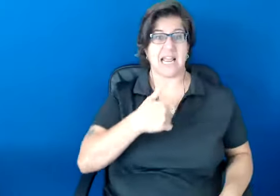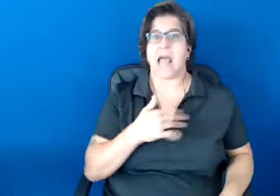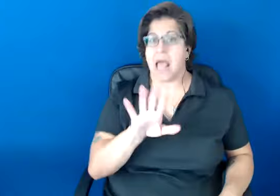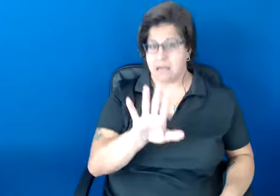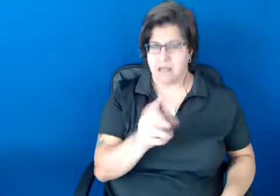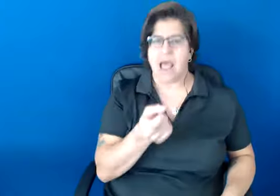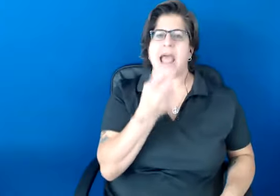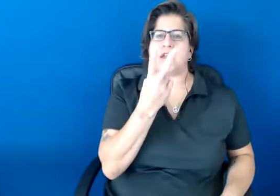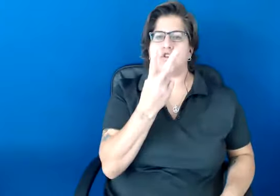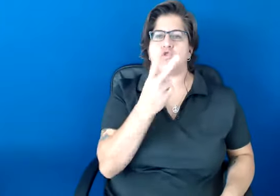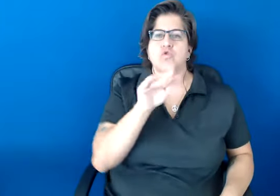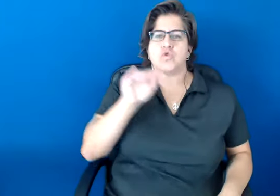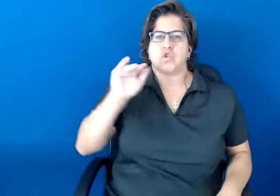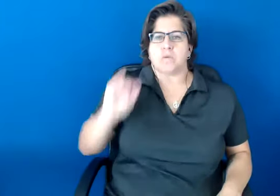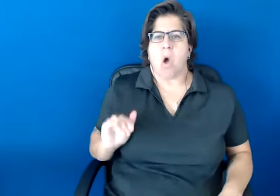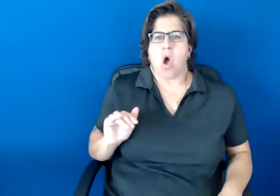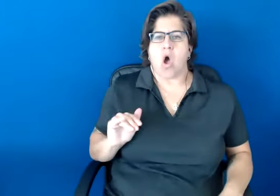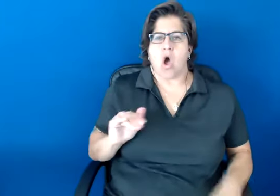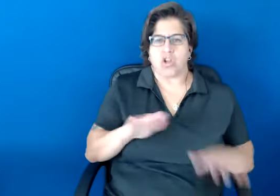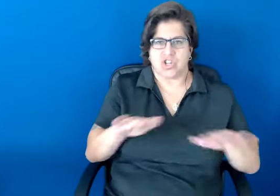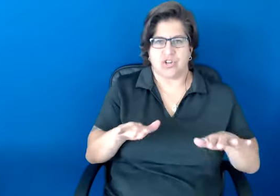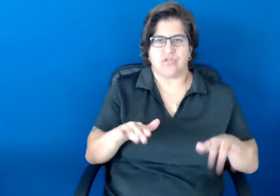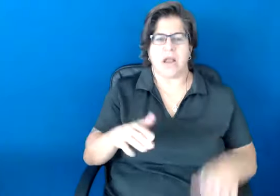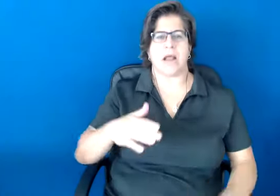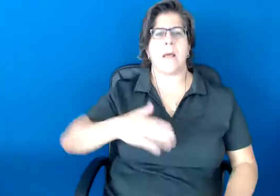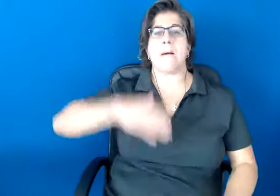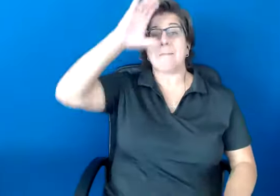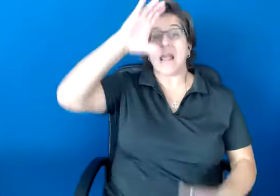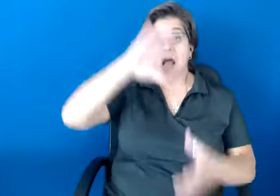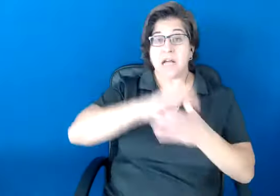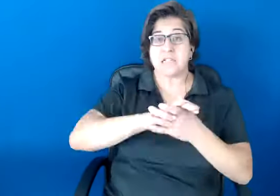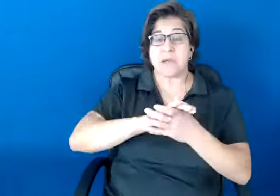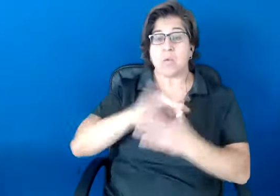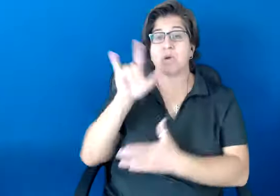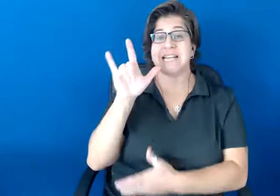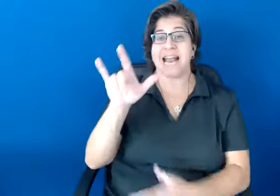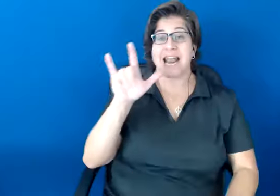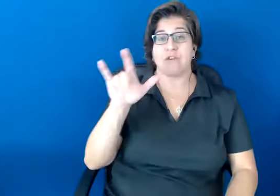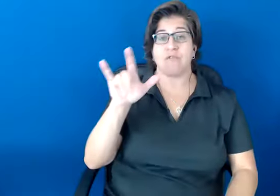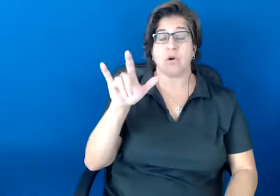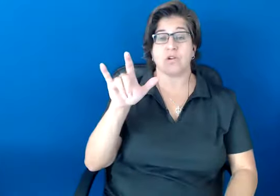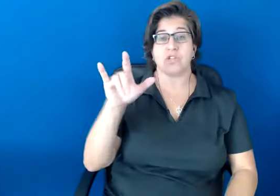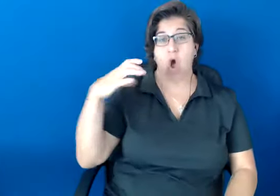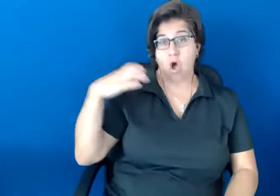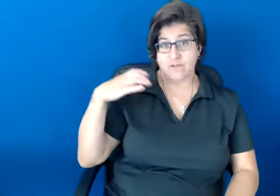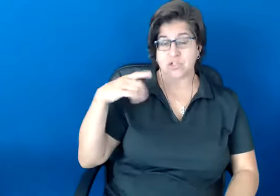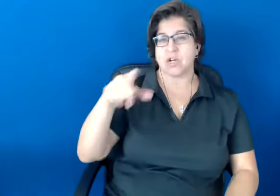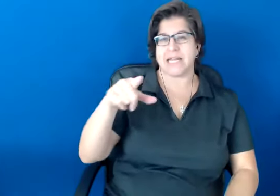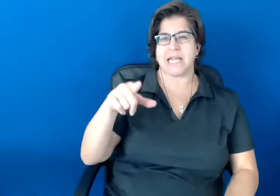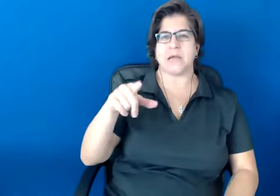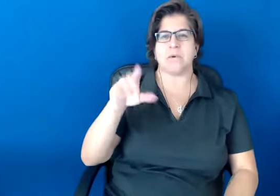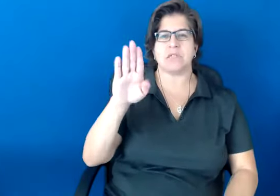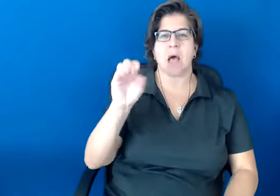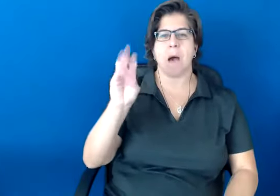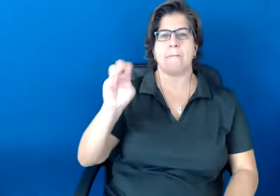children. I was an Air Force officer's wife. I was married to a bomber pilot, and he was gone